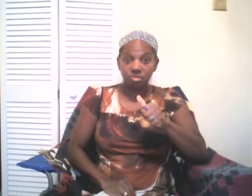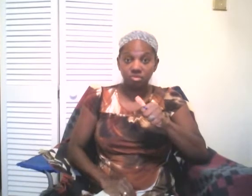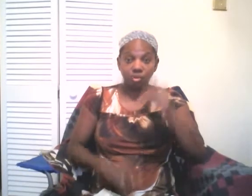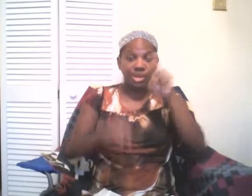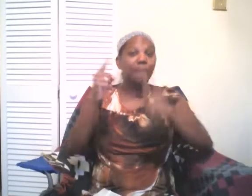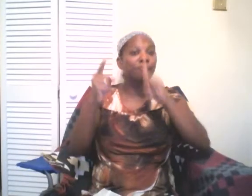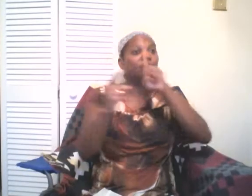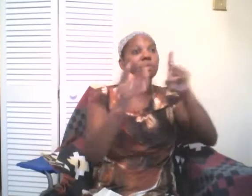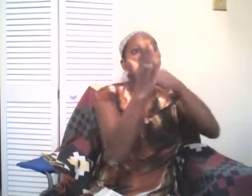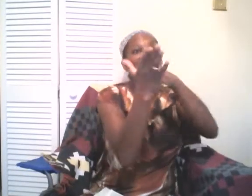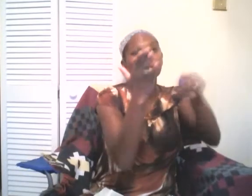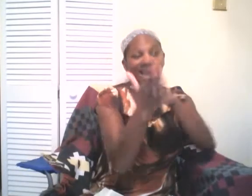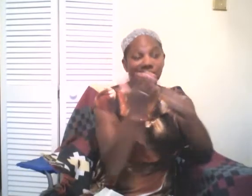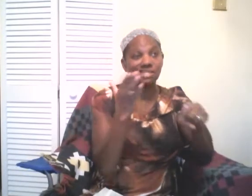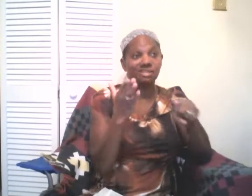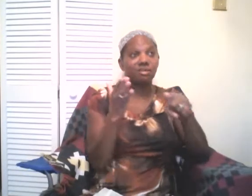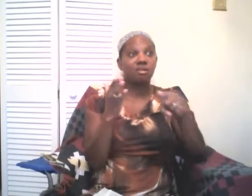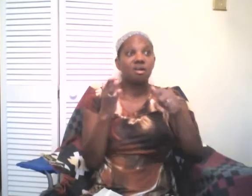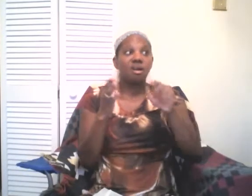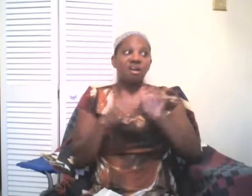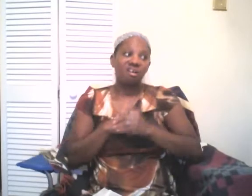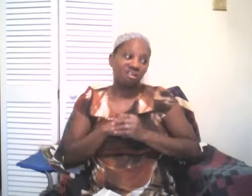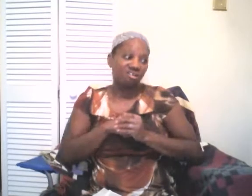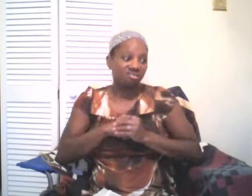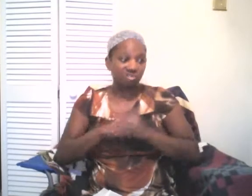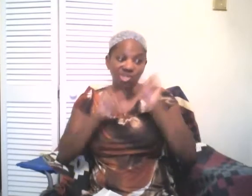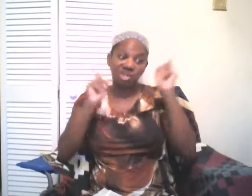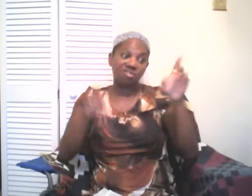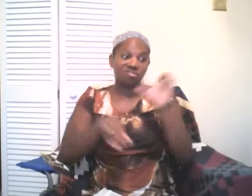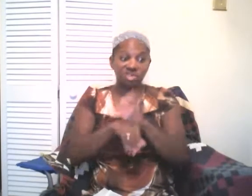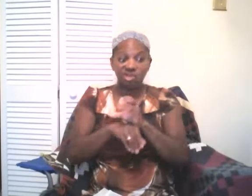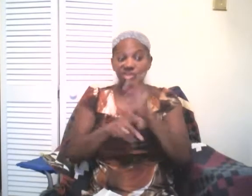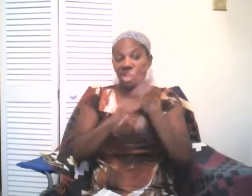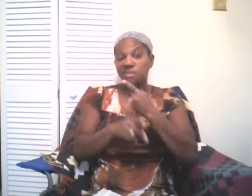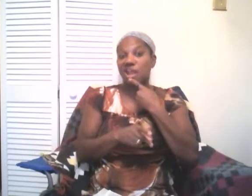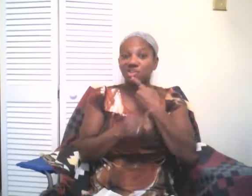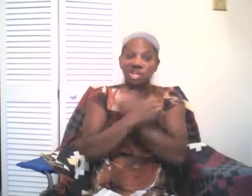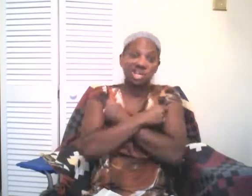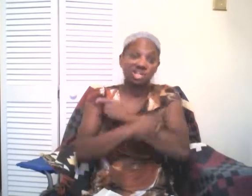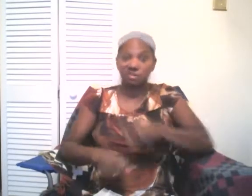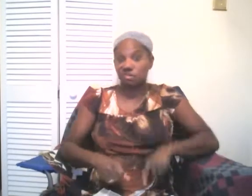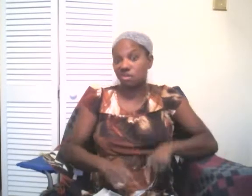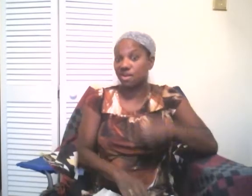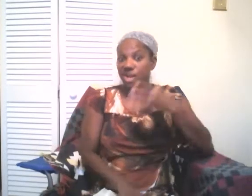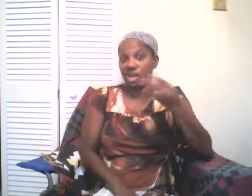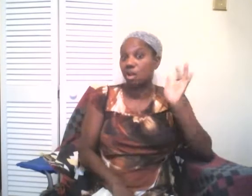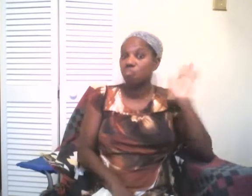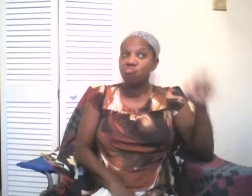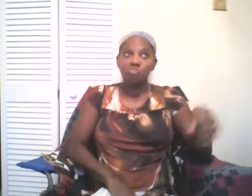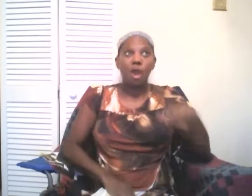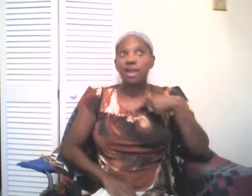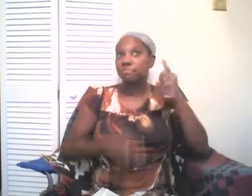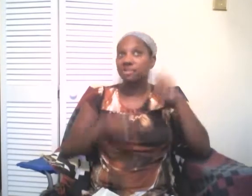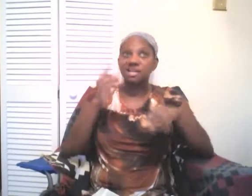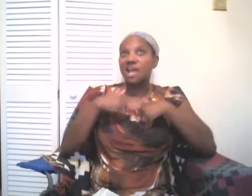So we can't really be criticizing, she don't go to church and she keeps saying she led the Lord, and I can't be